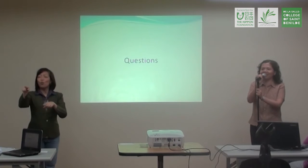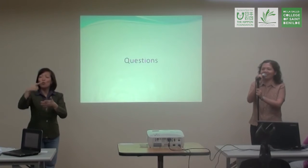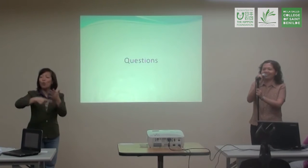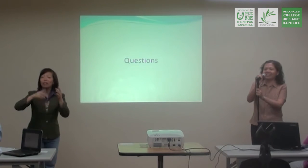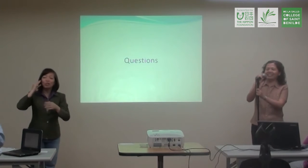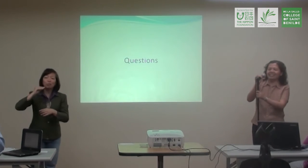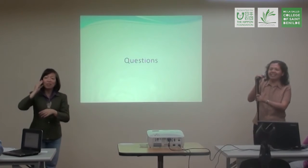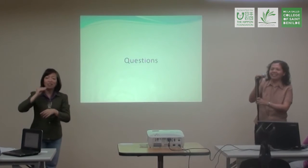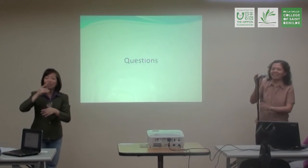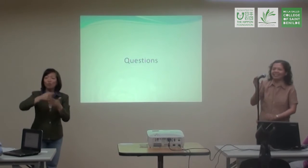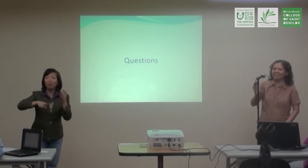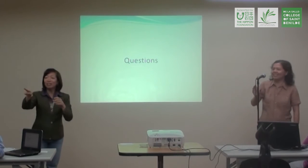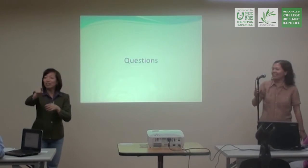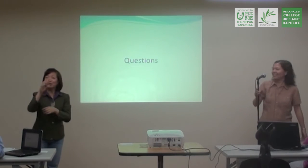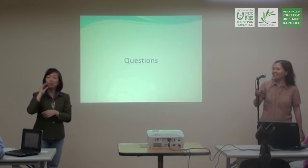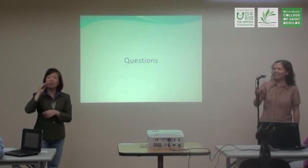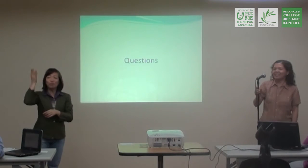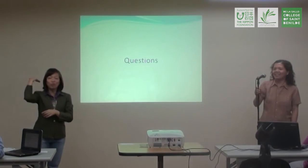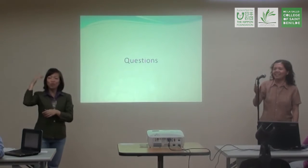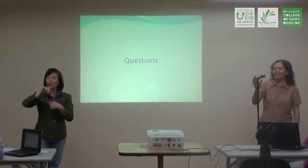survey?